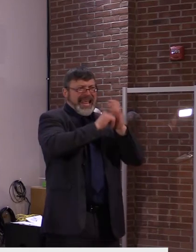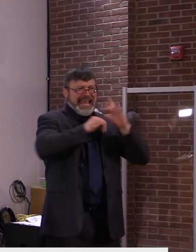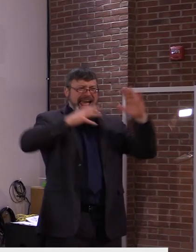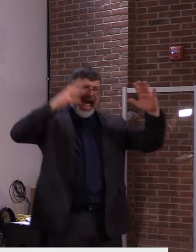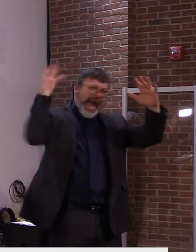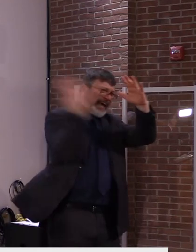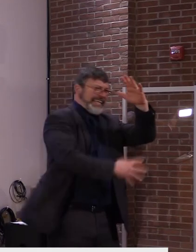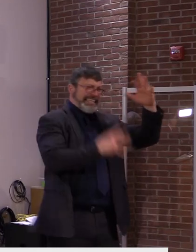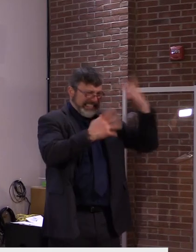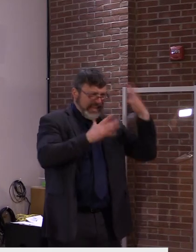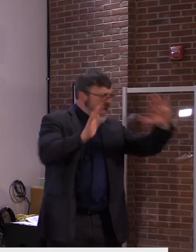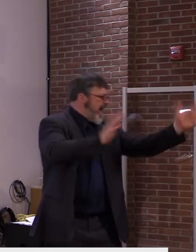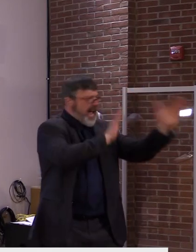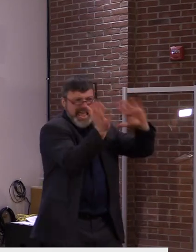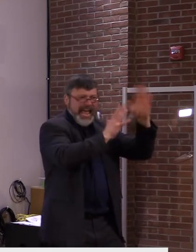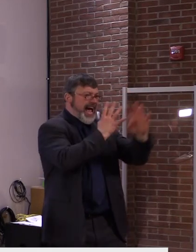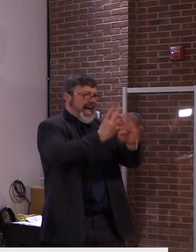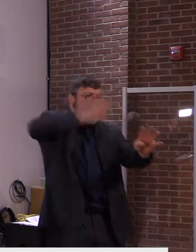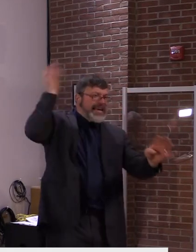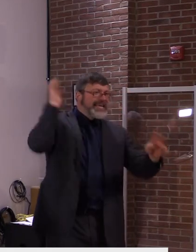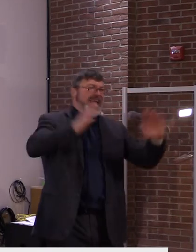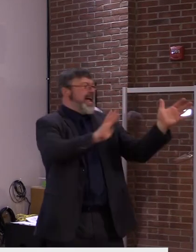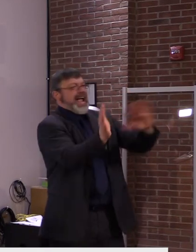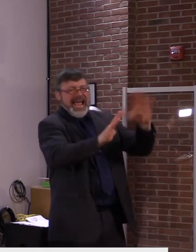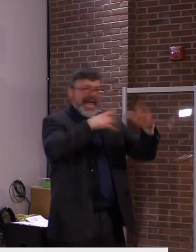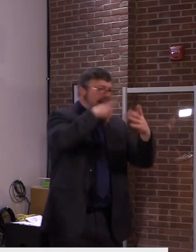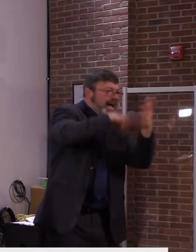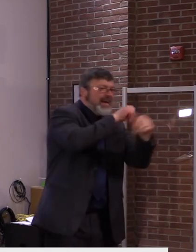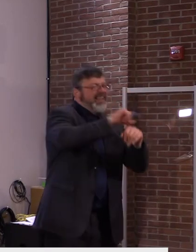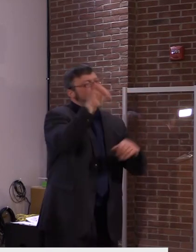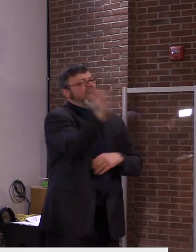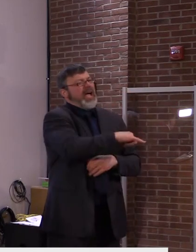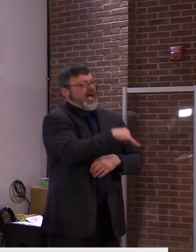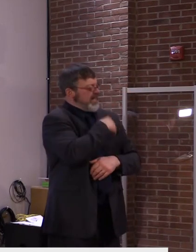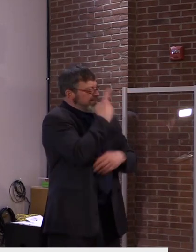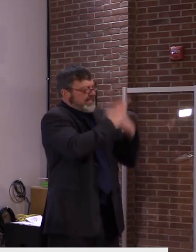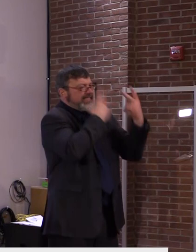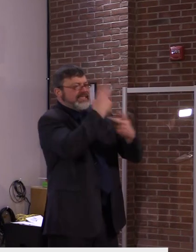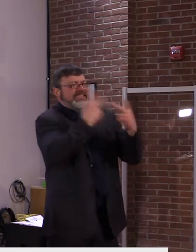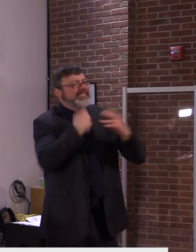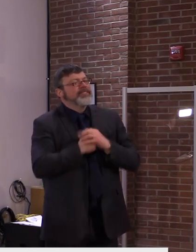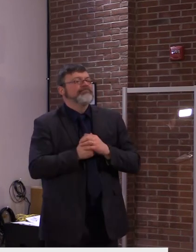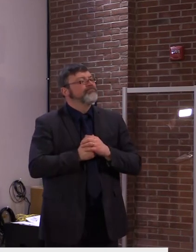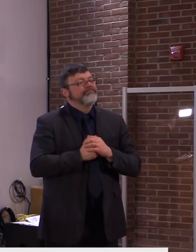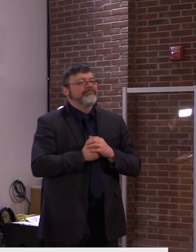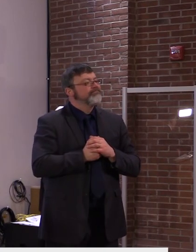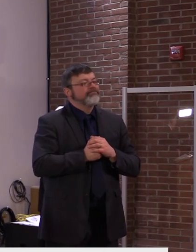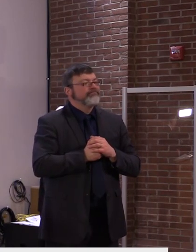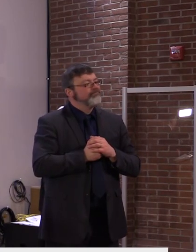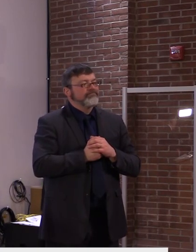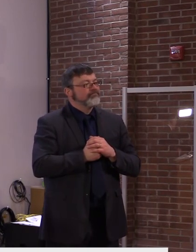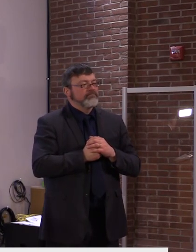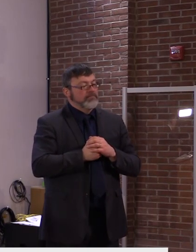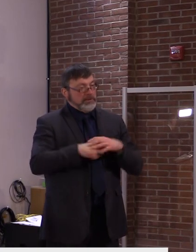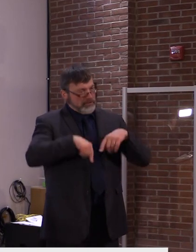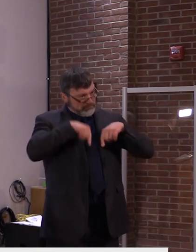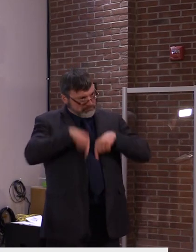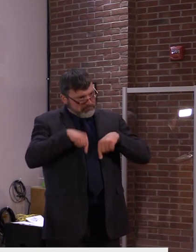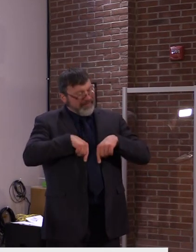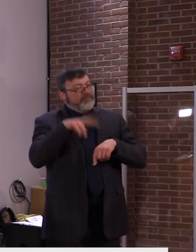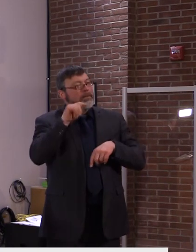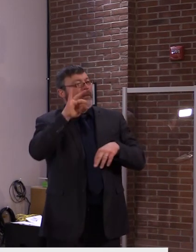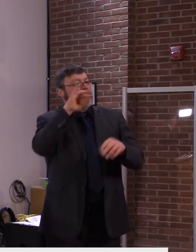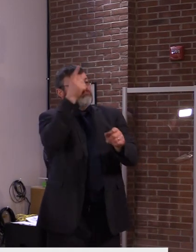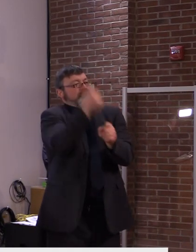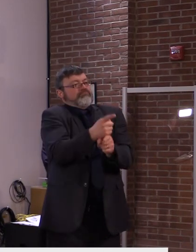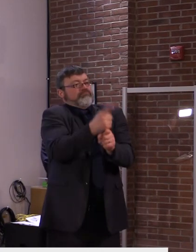And this is more realistic and will get us there faster. So I think that's why we did what we've done in regards to